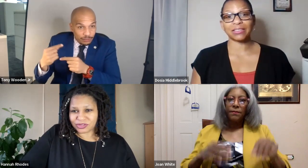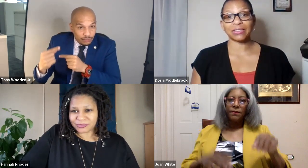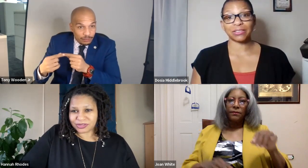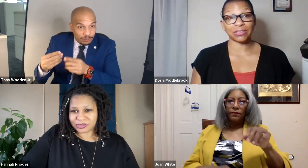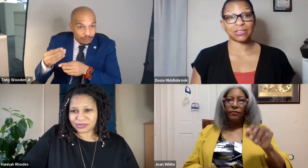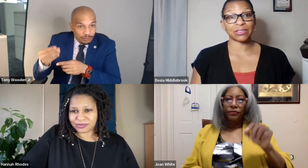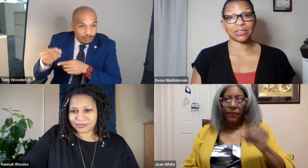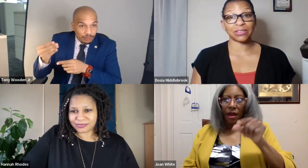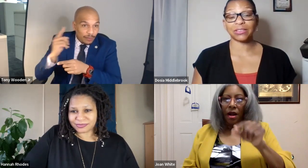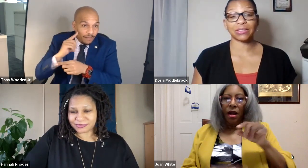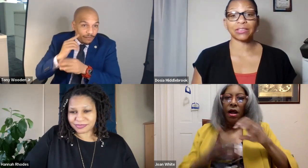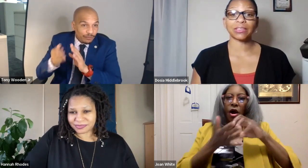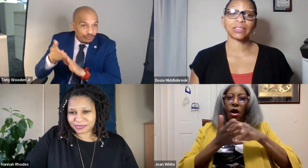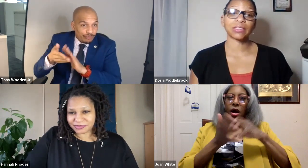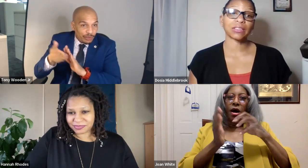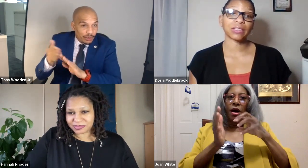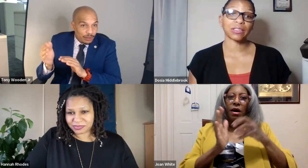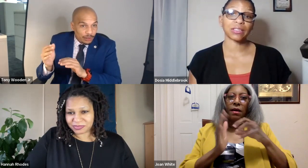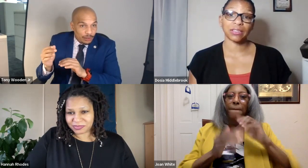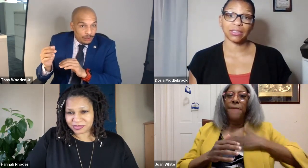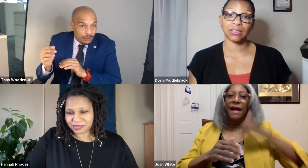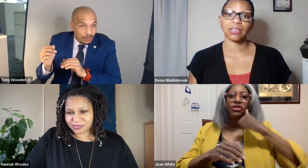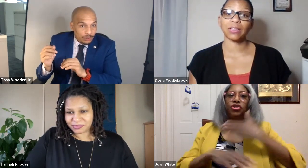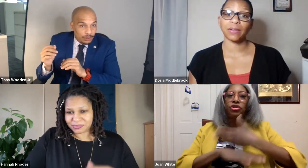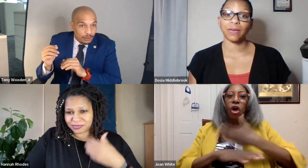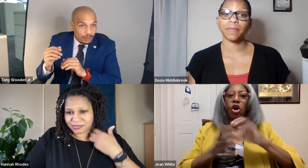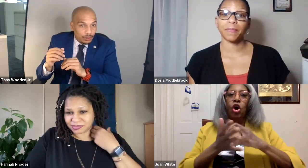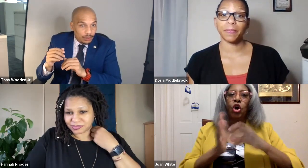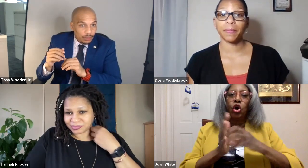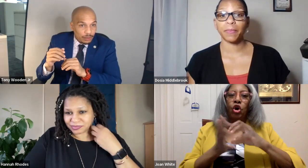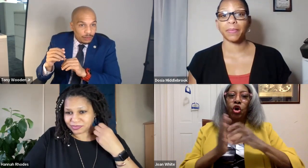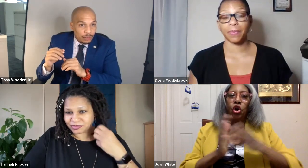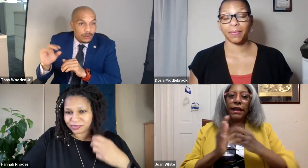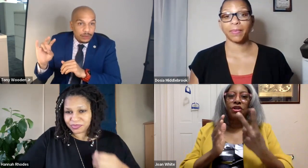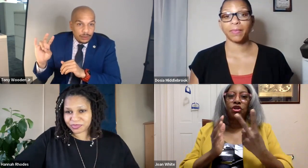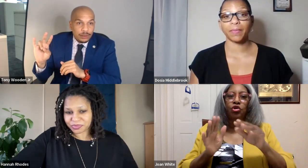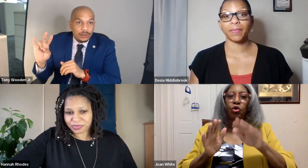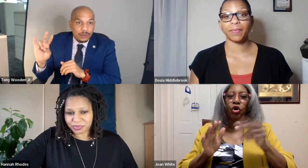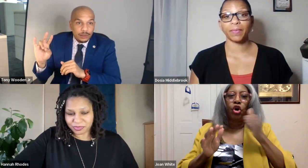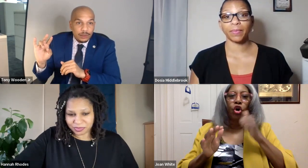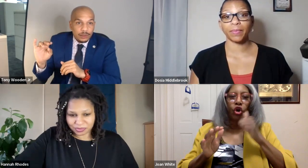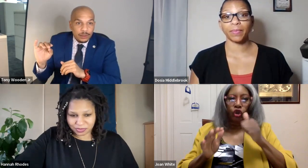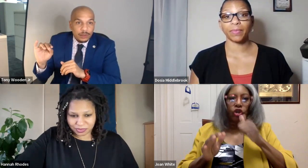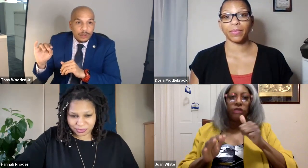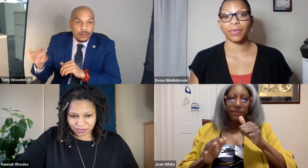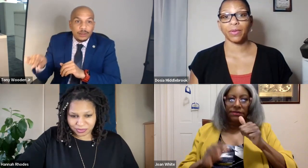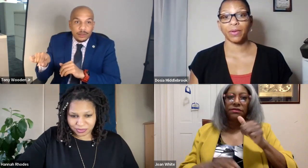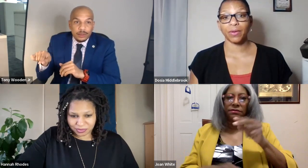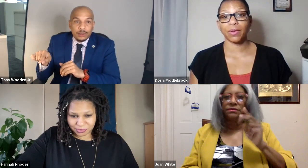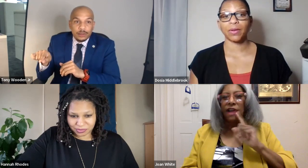So, and that's right. We're saying we're 7th generation. Is that correct? Of deaf? Now, my sister's daughter, Cookie,